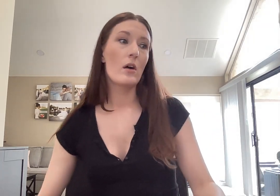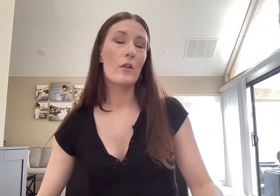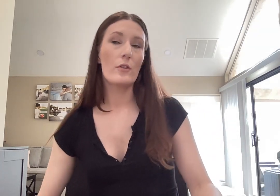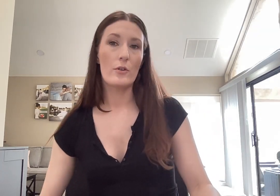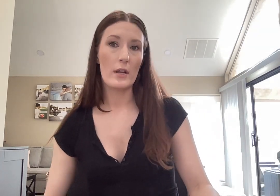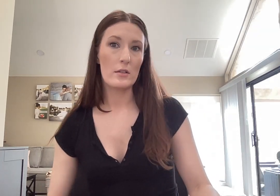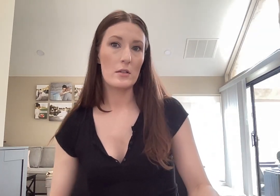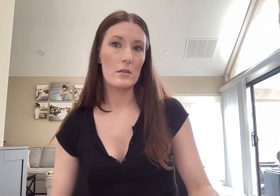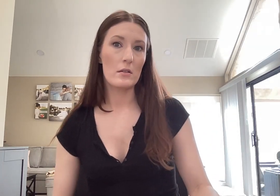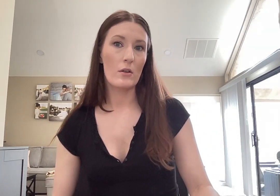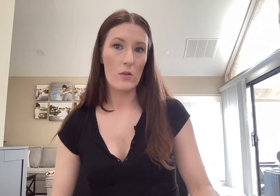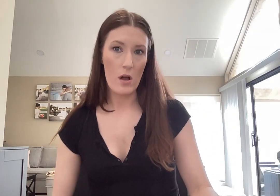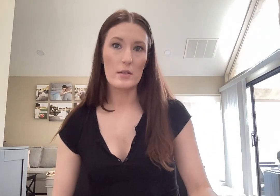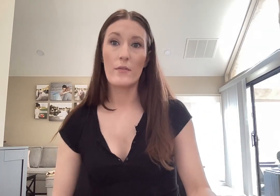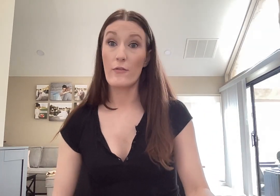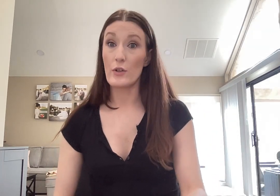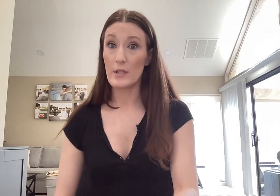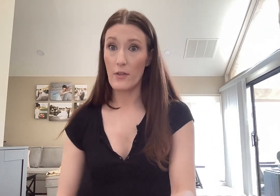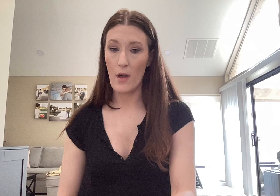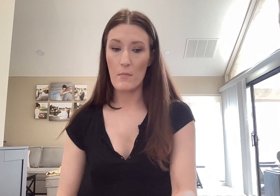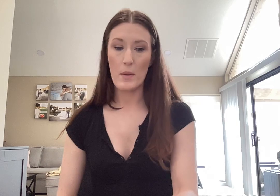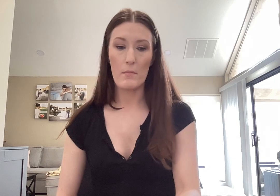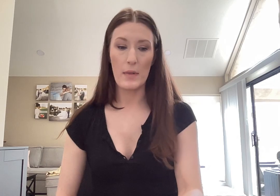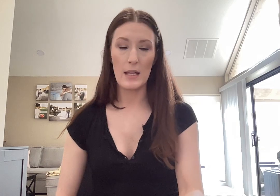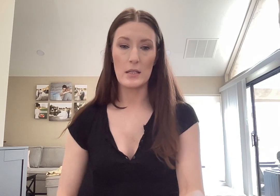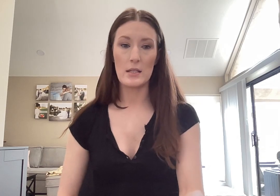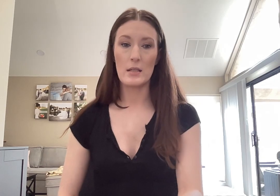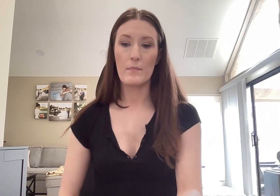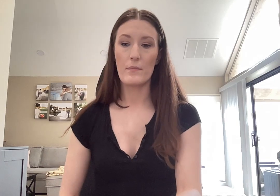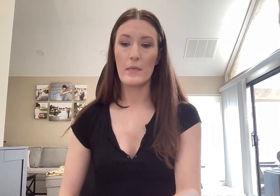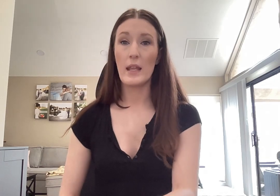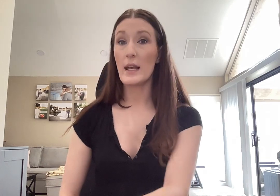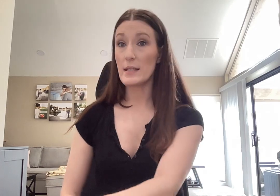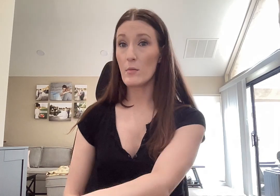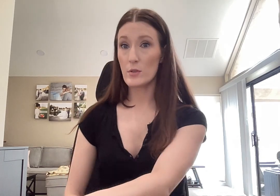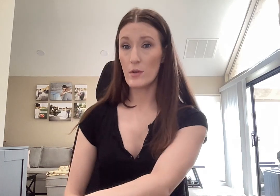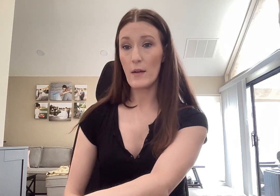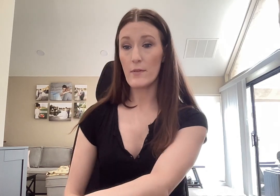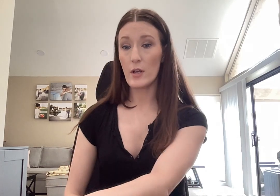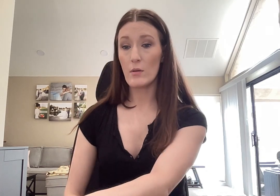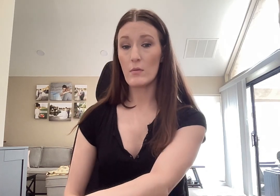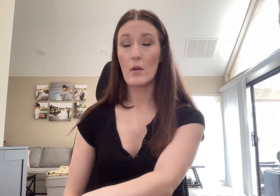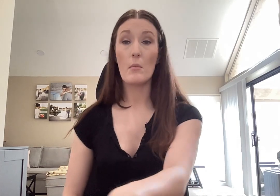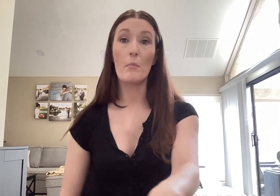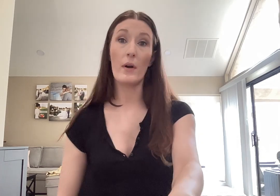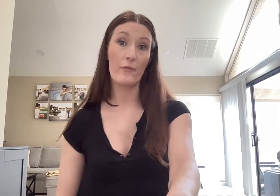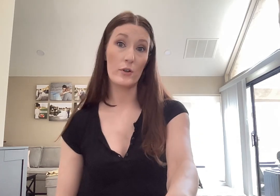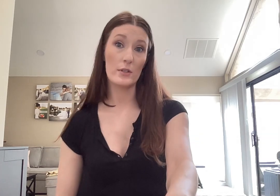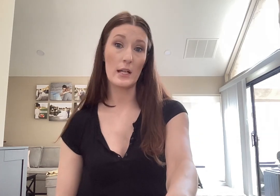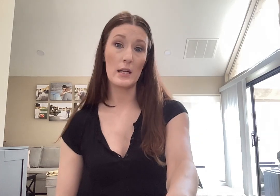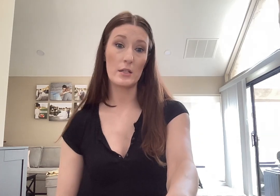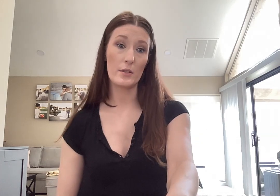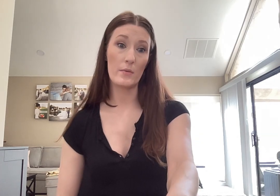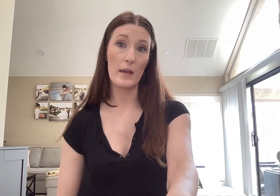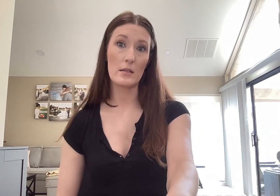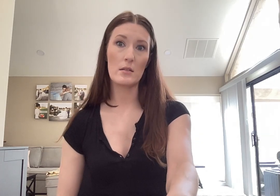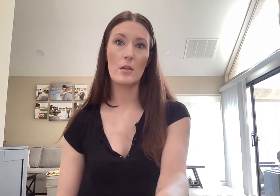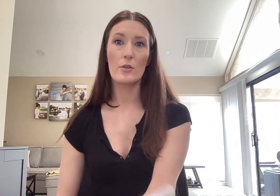The direct gloss, first thumb, means, yes, I will do that for you, but first I need to do this. So